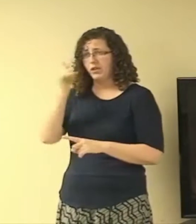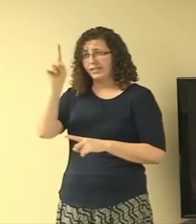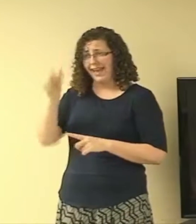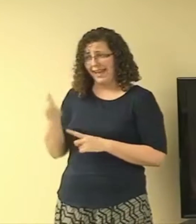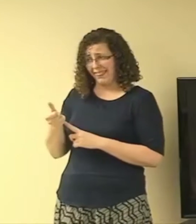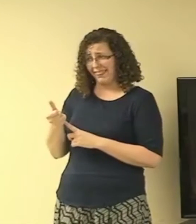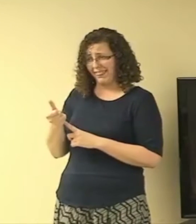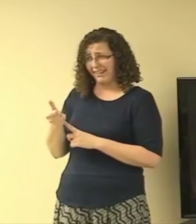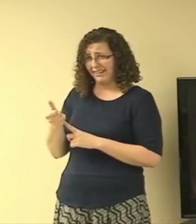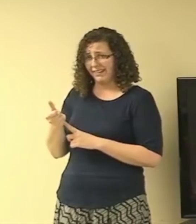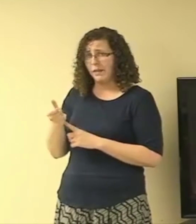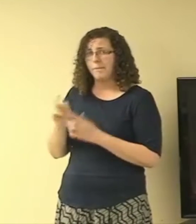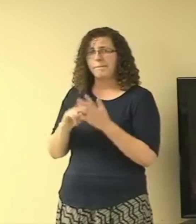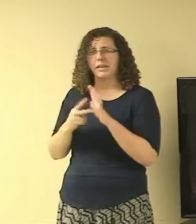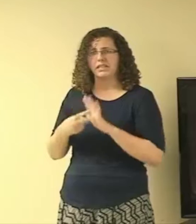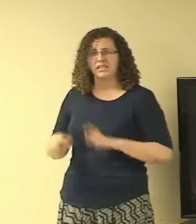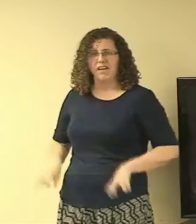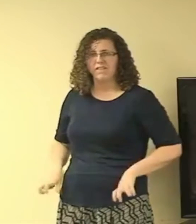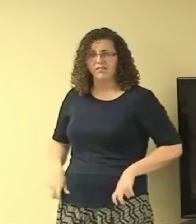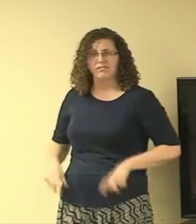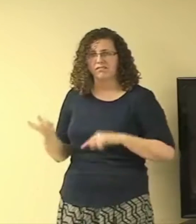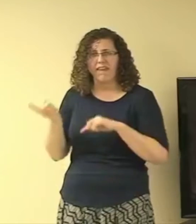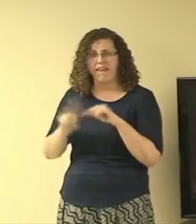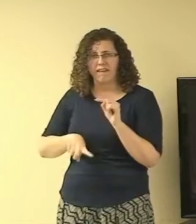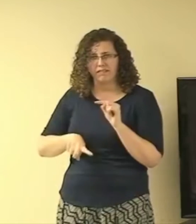selfish. And when you're less selfish, you're a better husband.